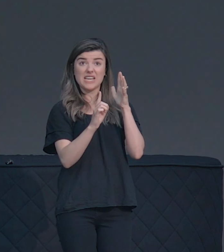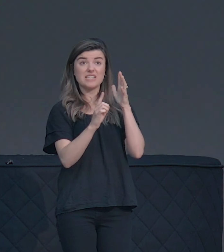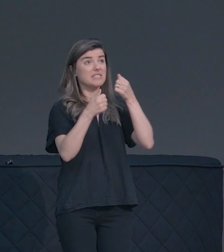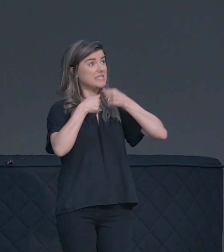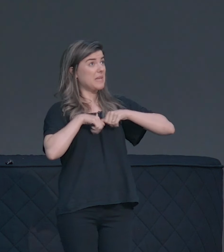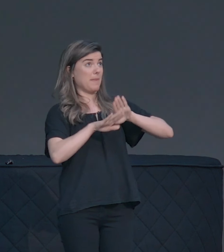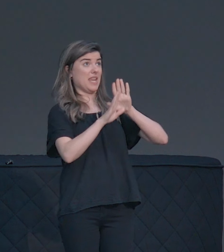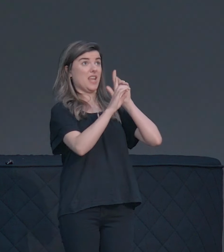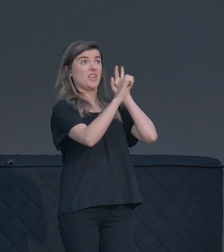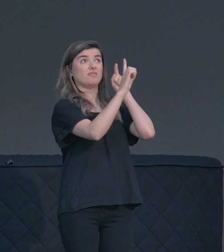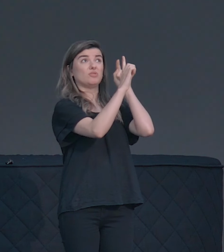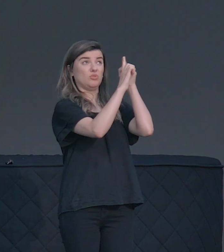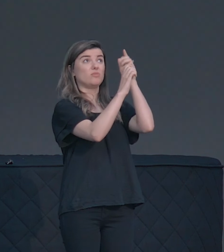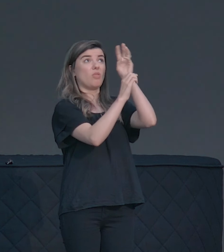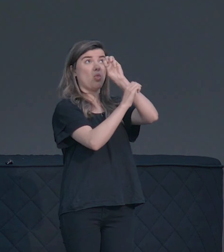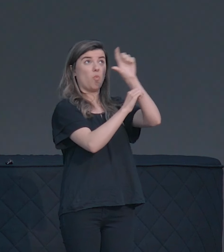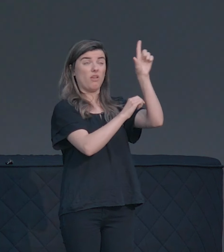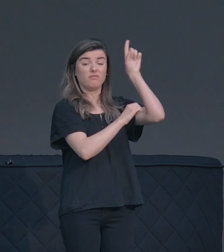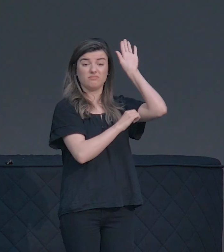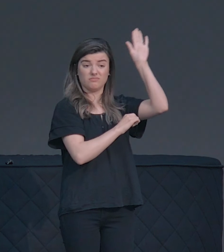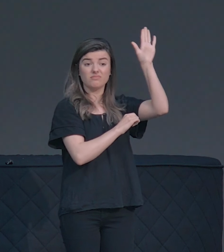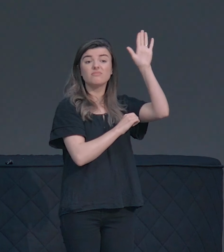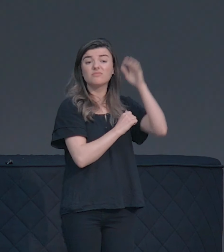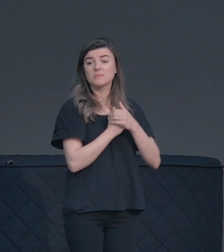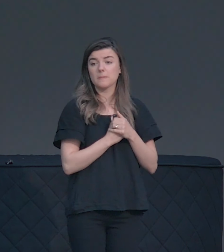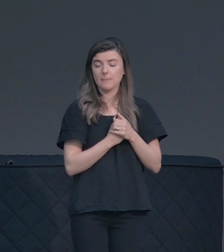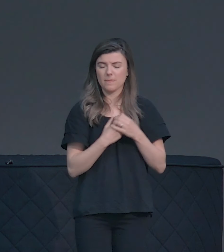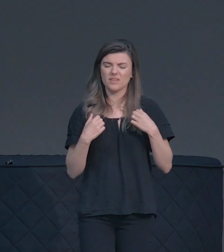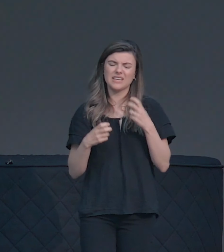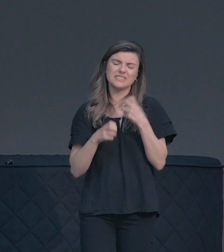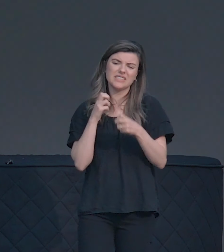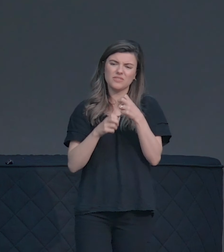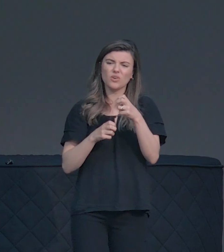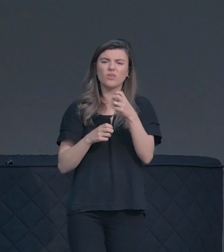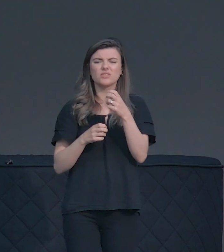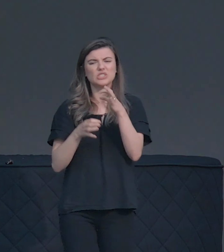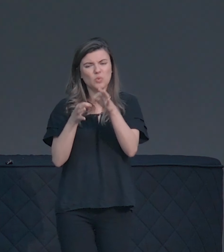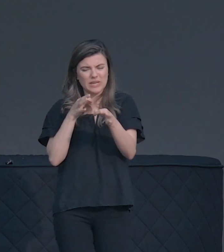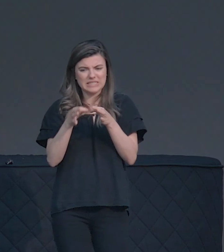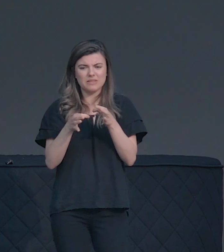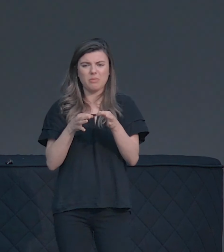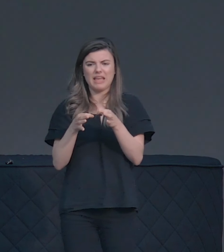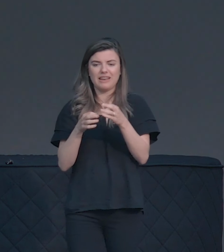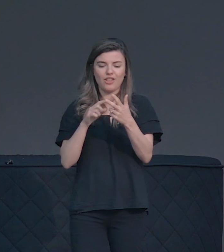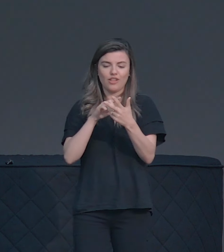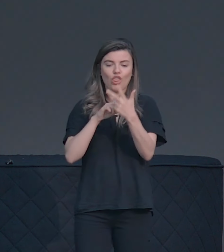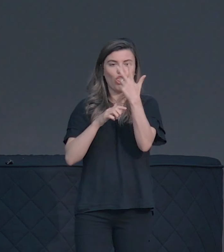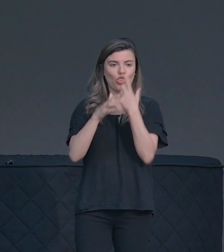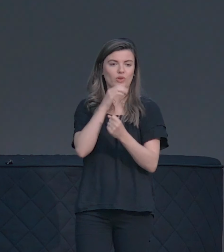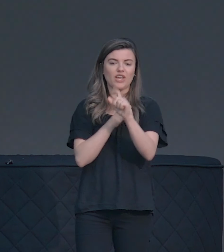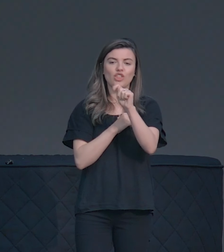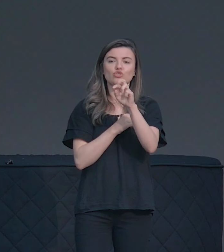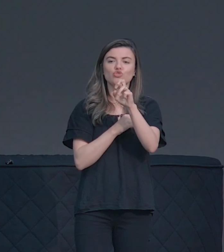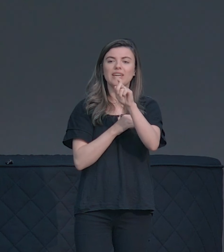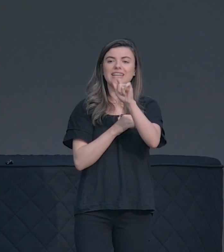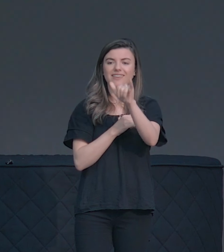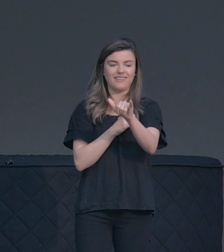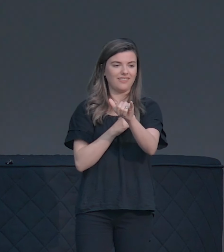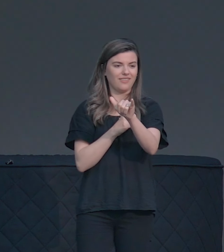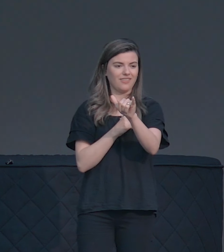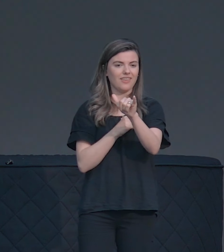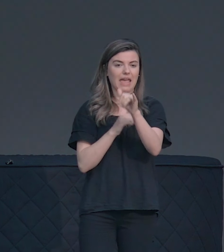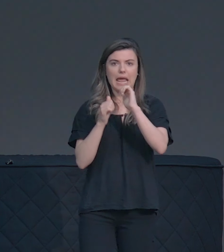to the will of the Father. Now, it's difficult to explain the Trinity and all the nuances of how